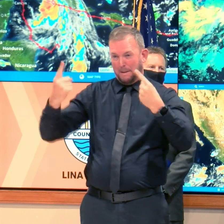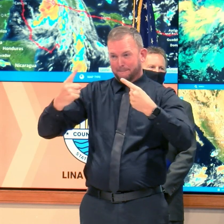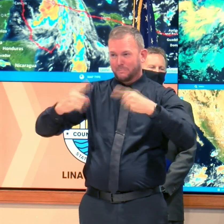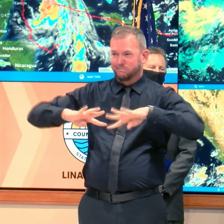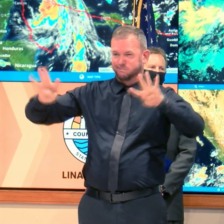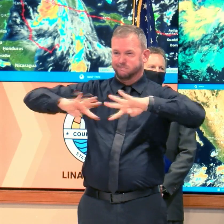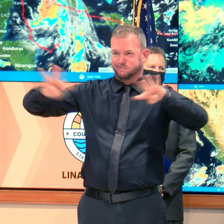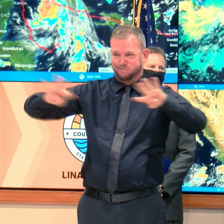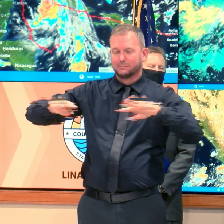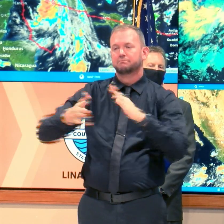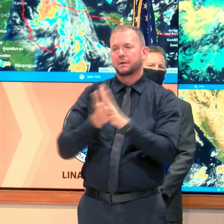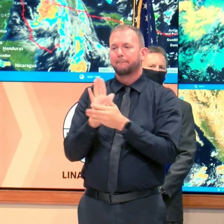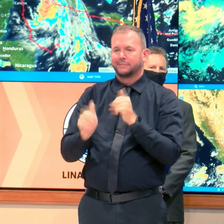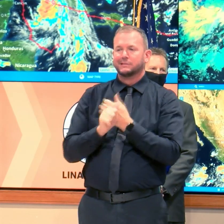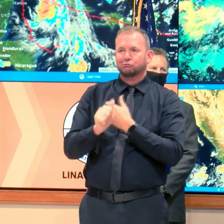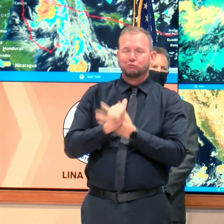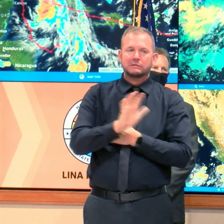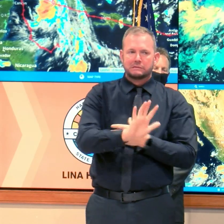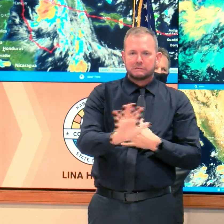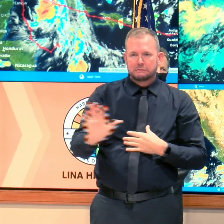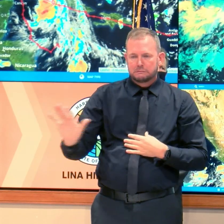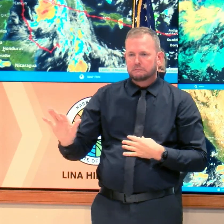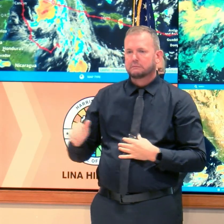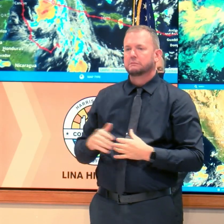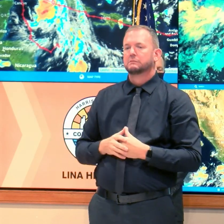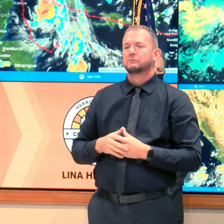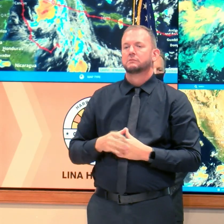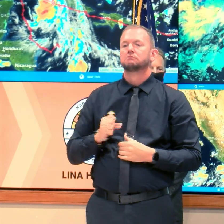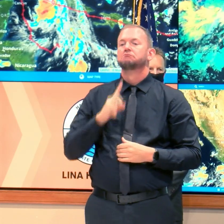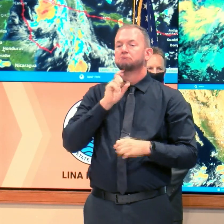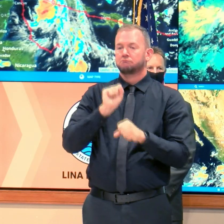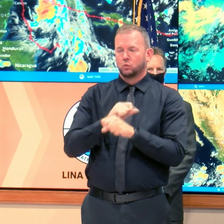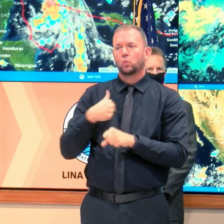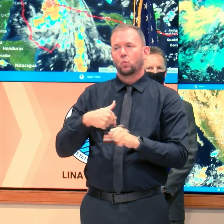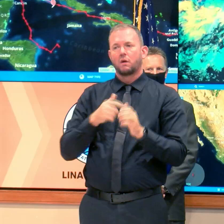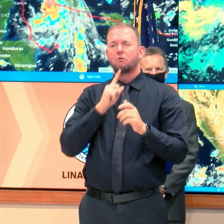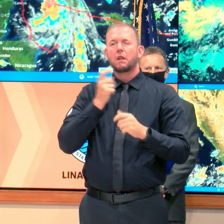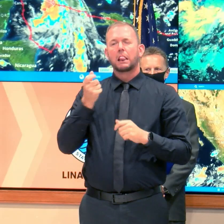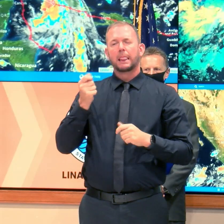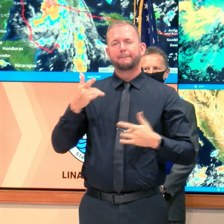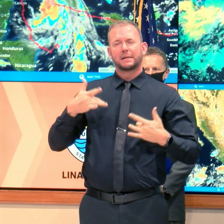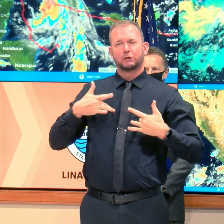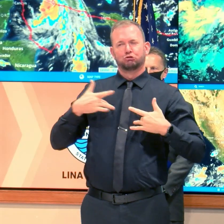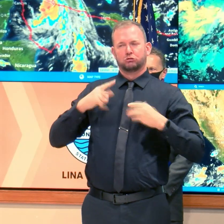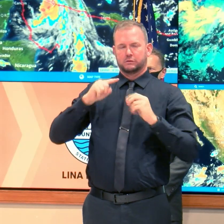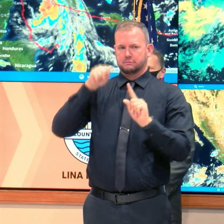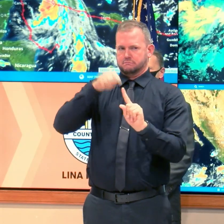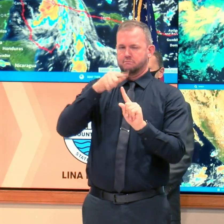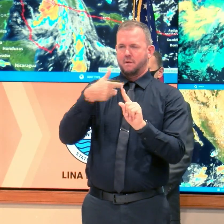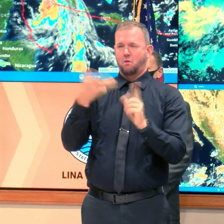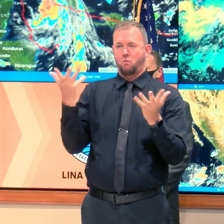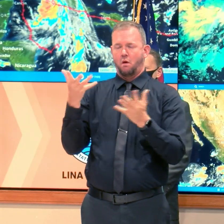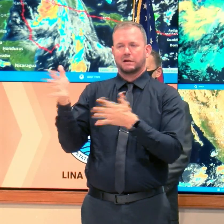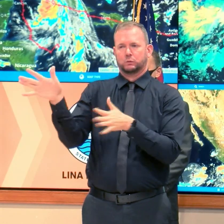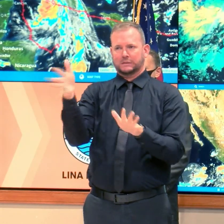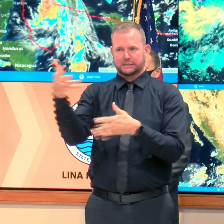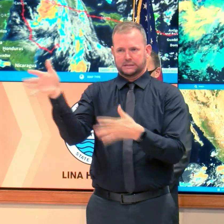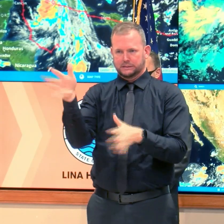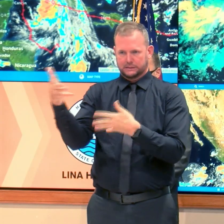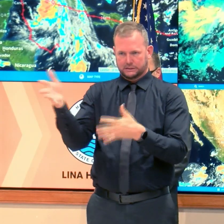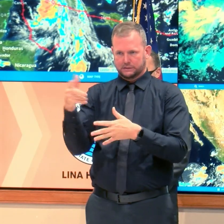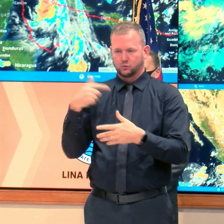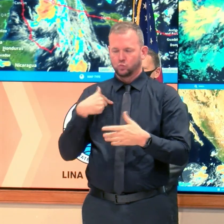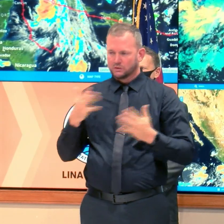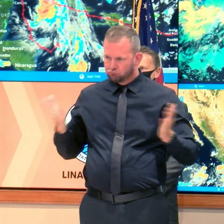but we are concerned by the fact that this could potentially be more of a wind event. And so let me encourage you, one of the things in your